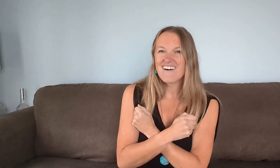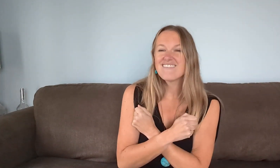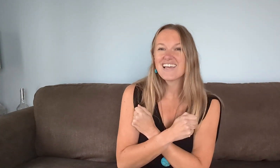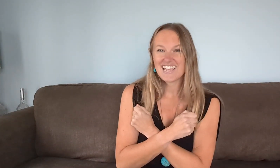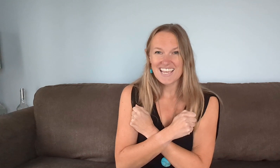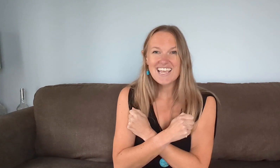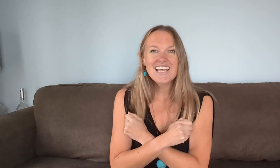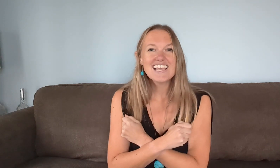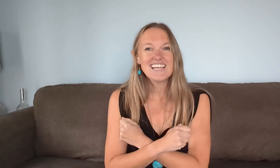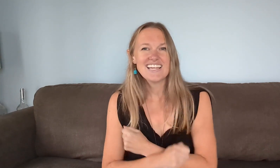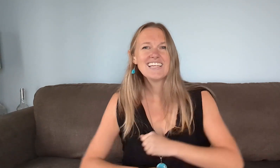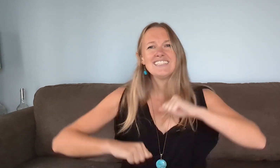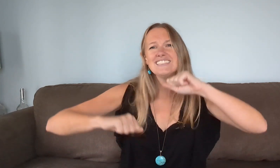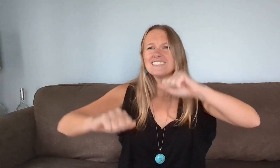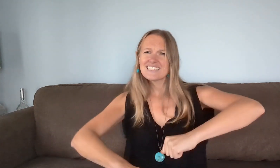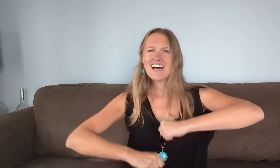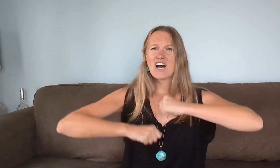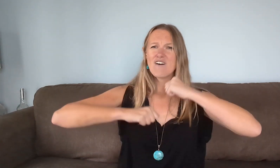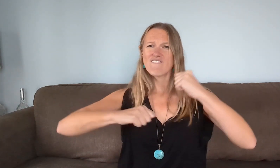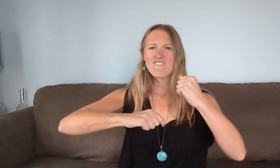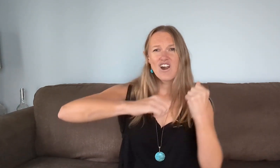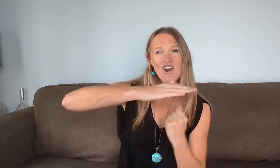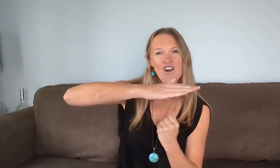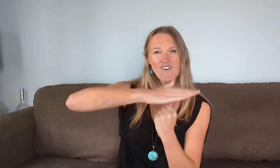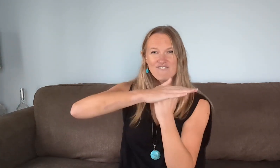love. It is a firm